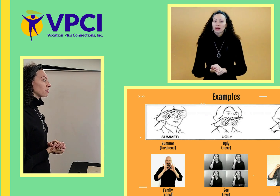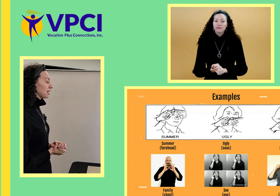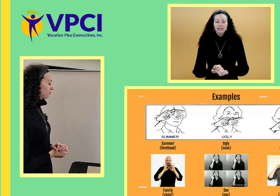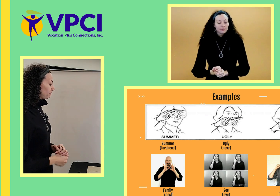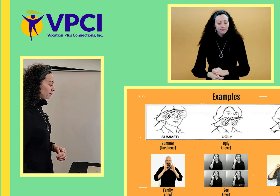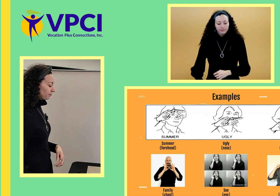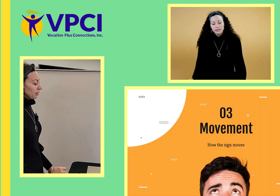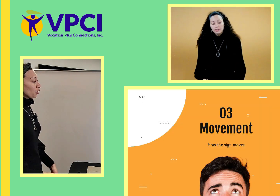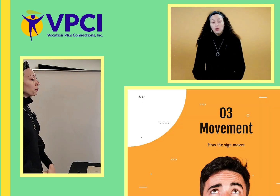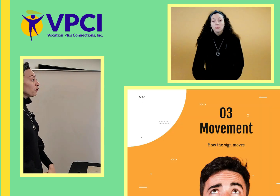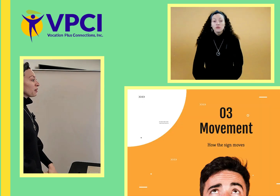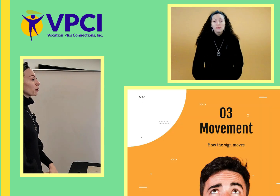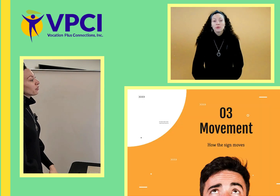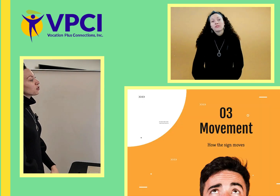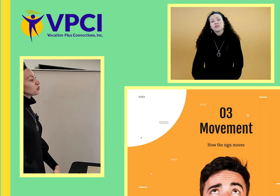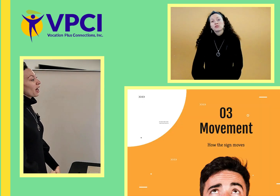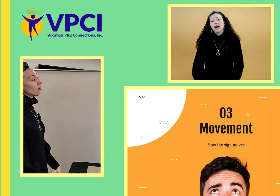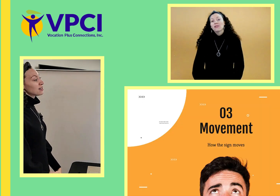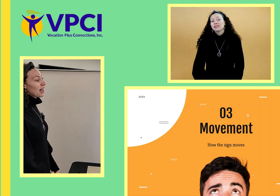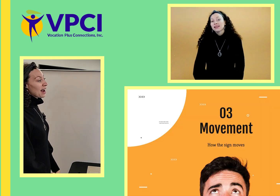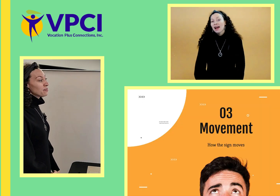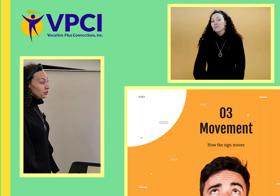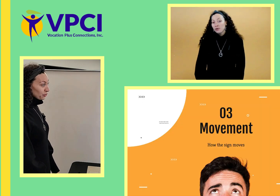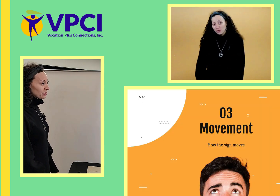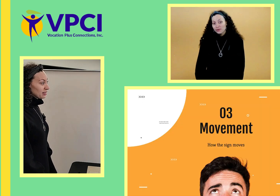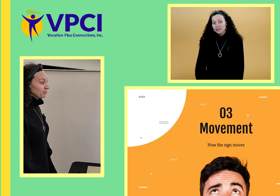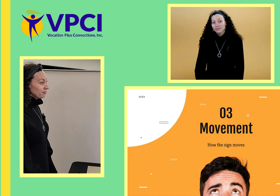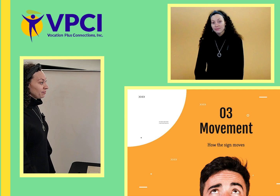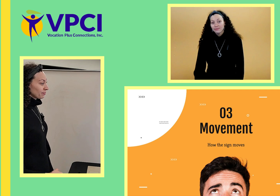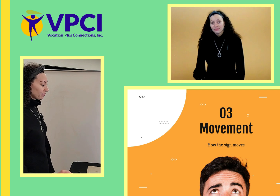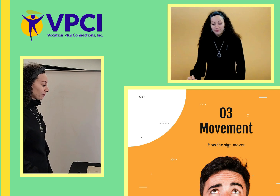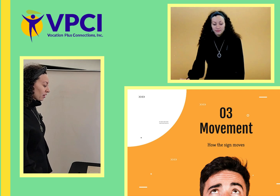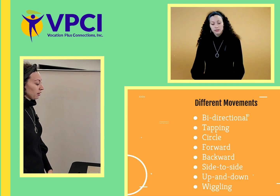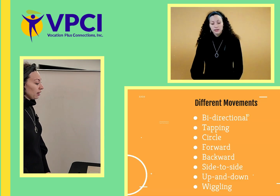preference, what I've seen. Movement refers to how the sign moves.